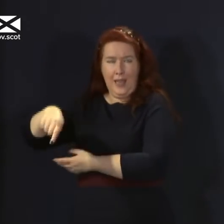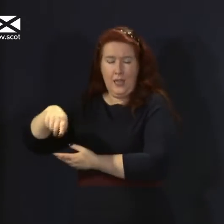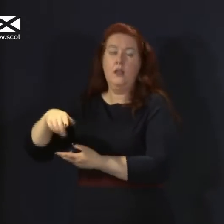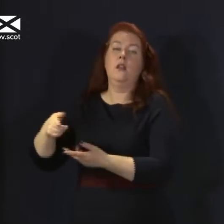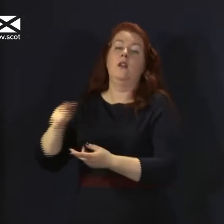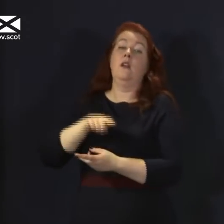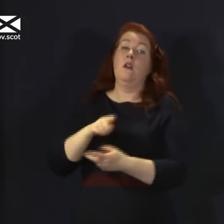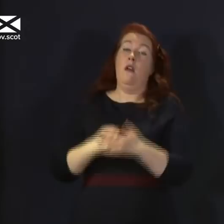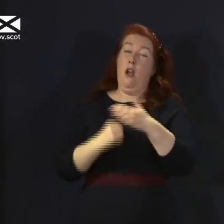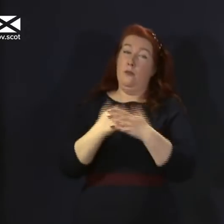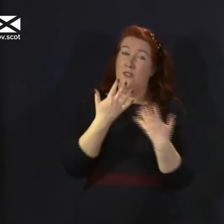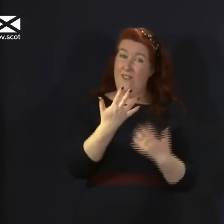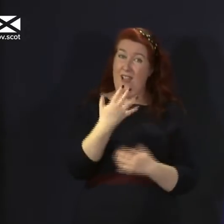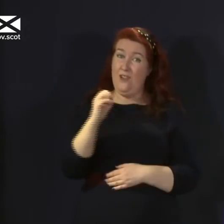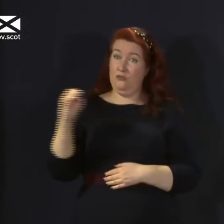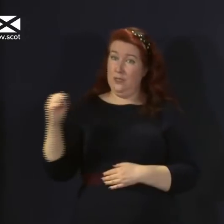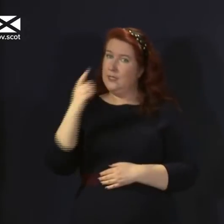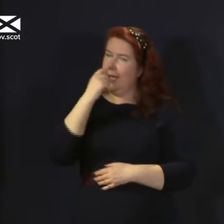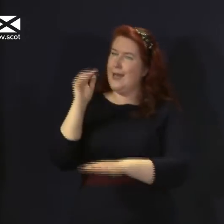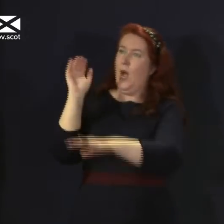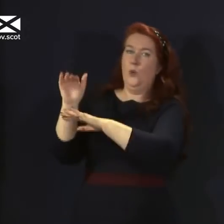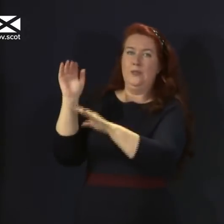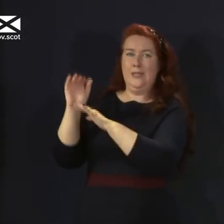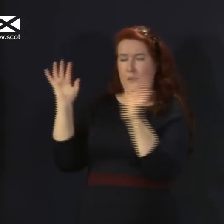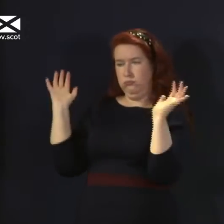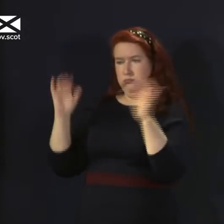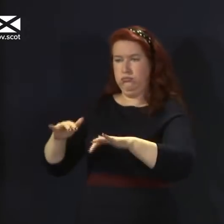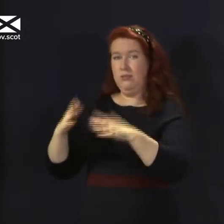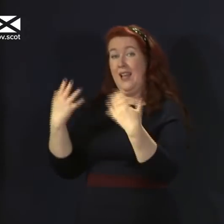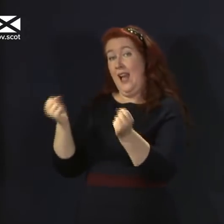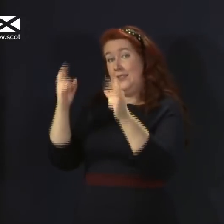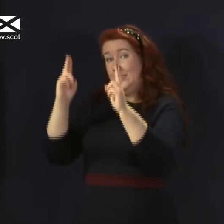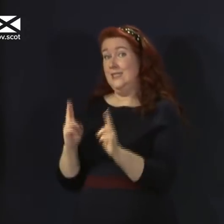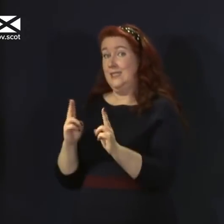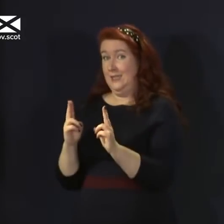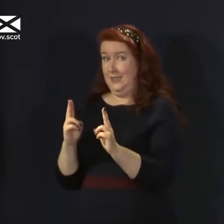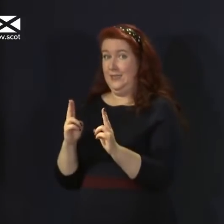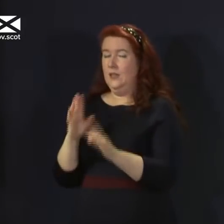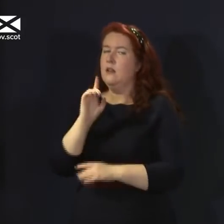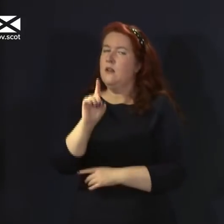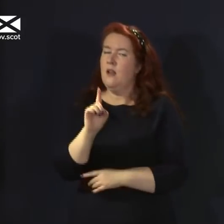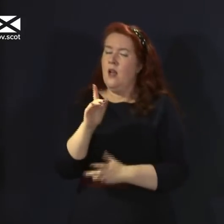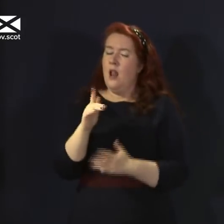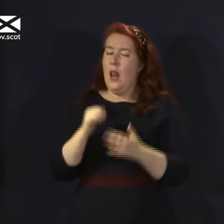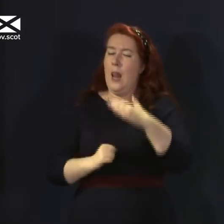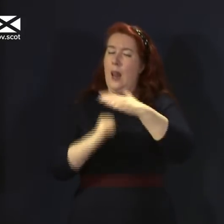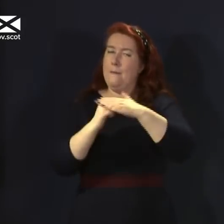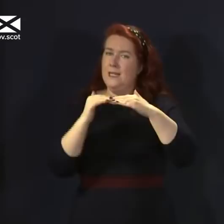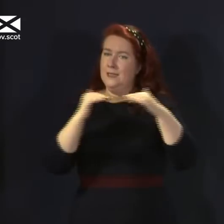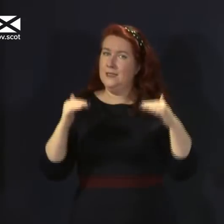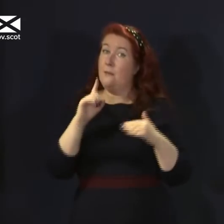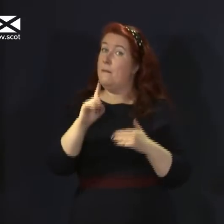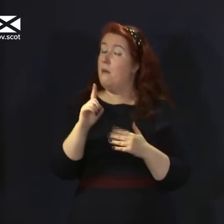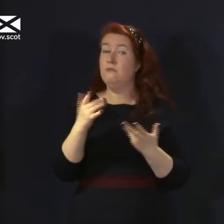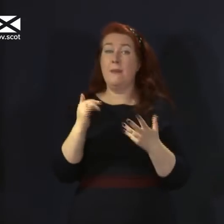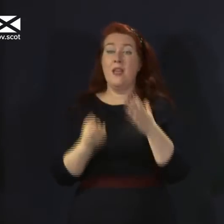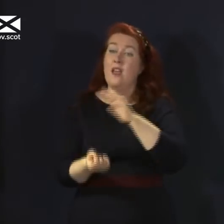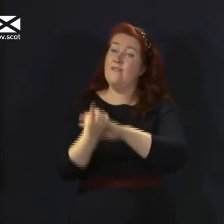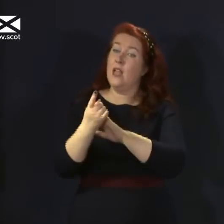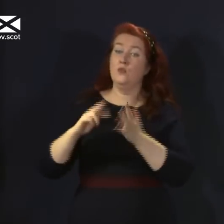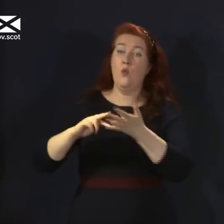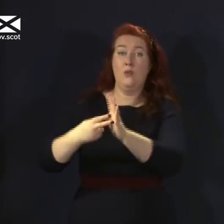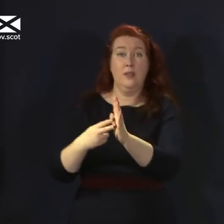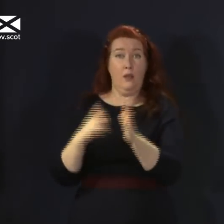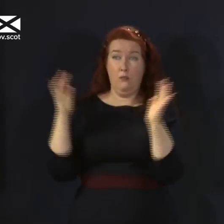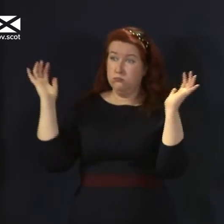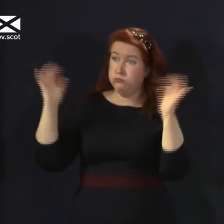500 people will be able to attend an outdoor event with seating. Now, let me stress, these are standard limits, but events organisers